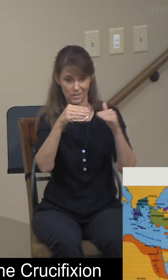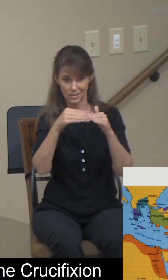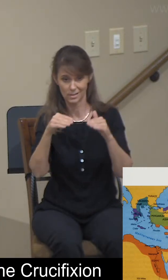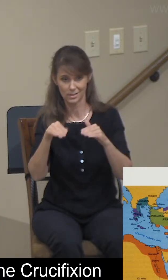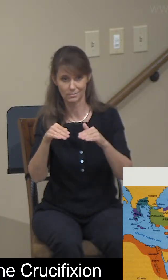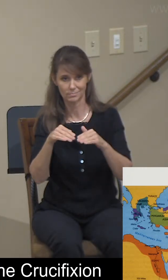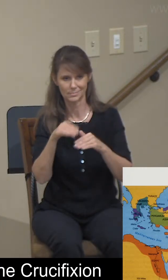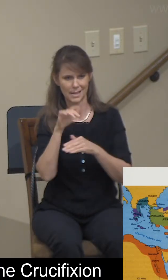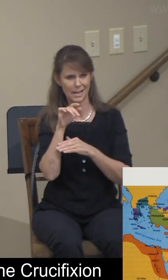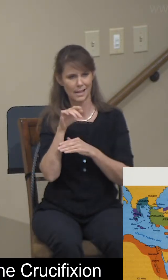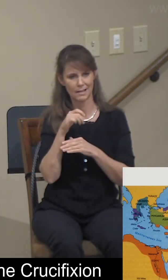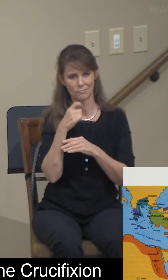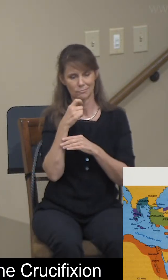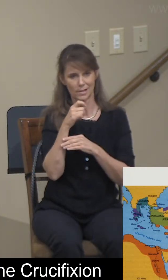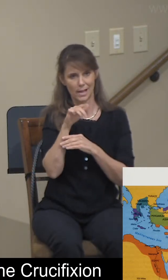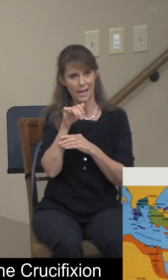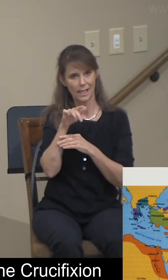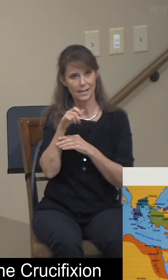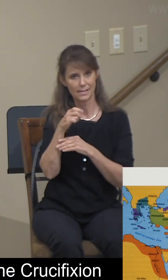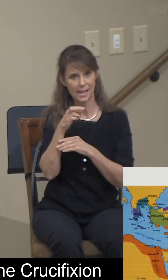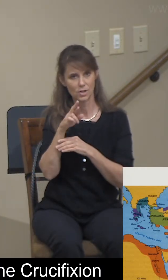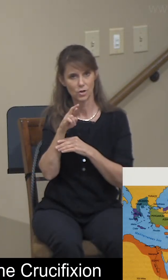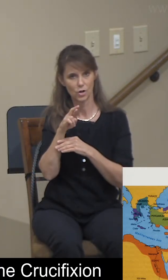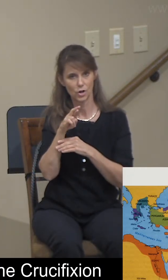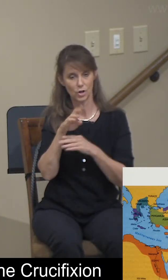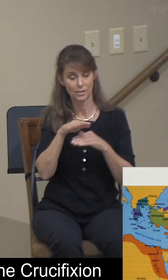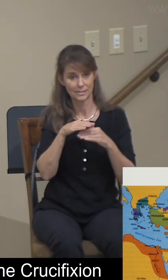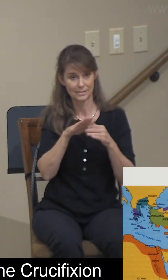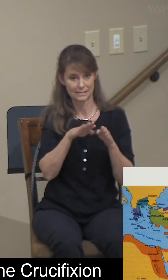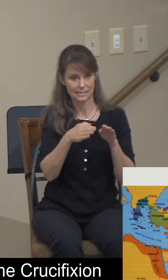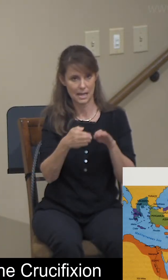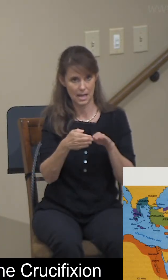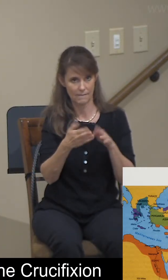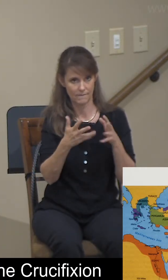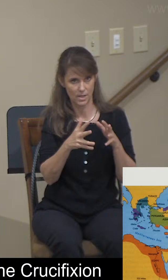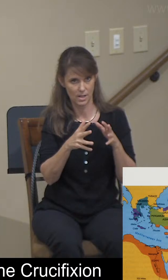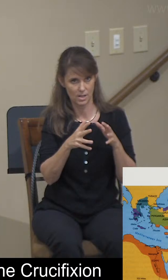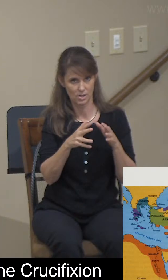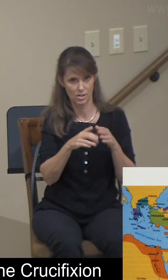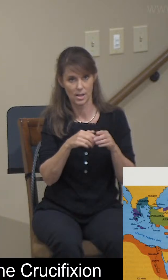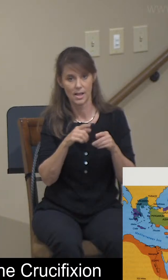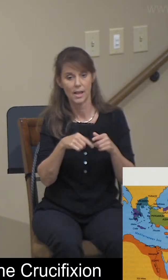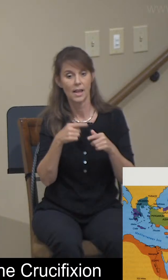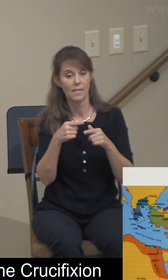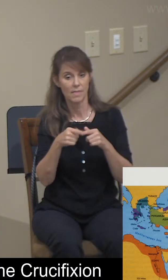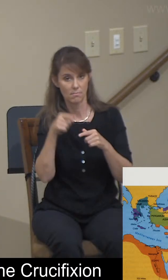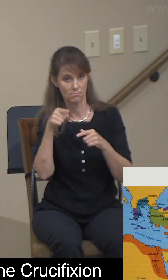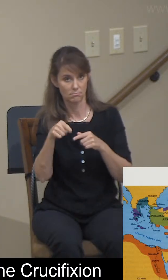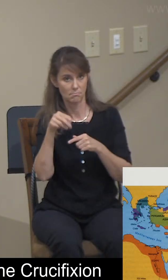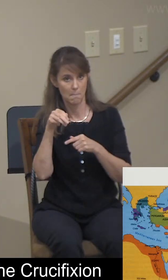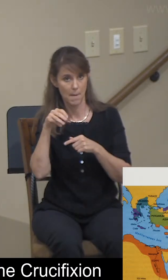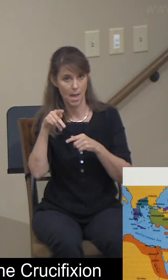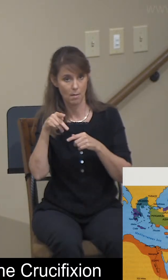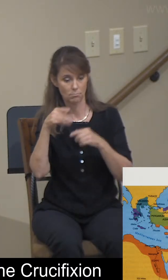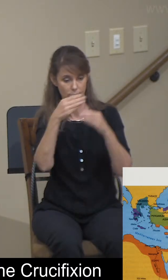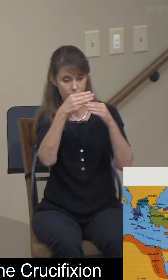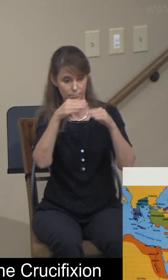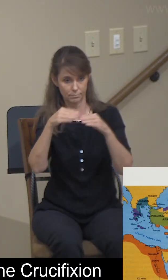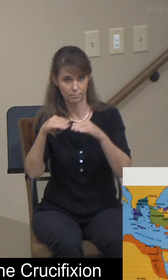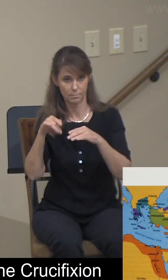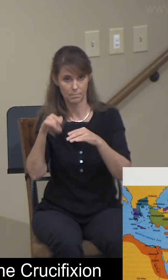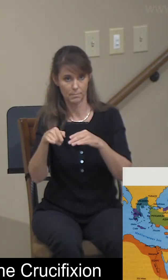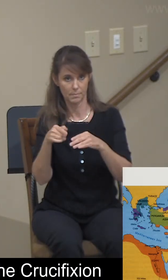Alexander died. We'll touch on that here in just a moment. There are 1,000 ways that this practice,